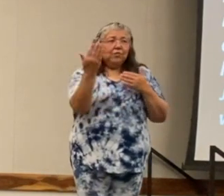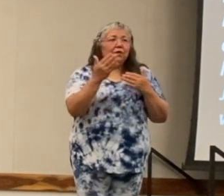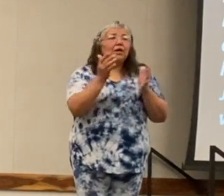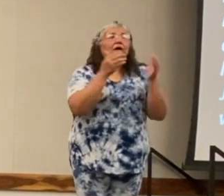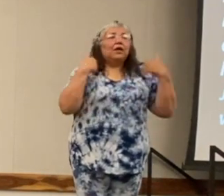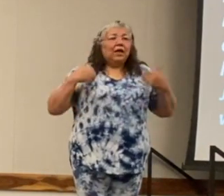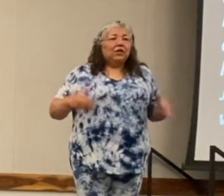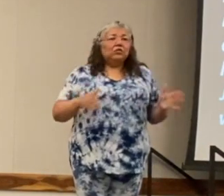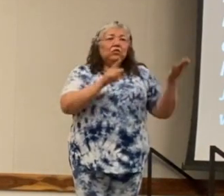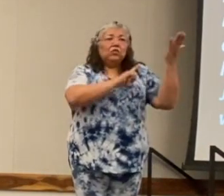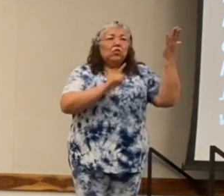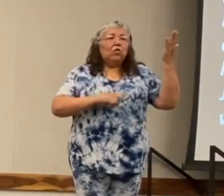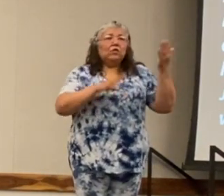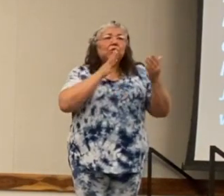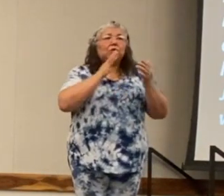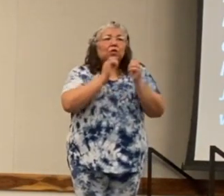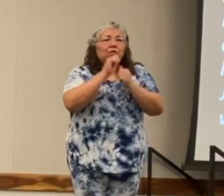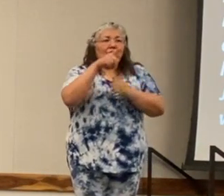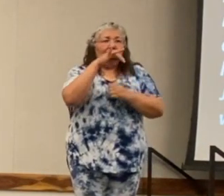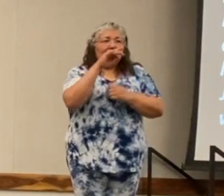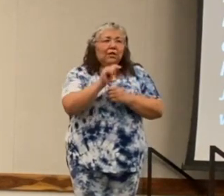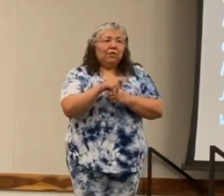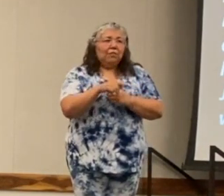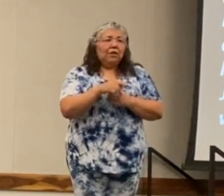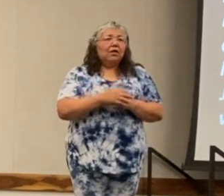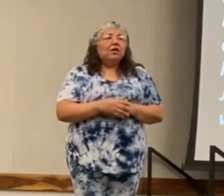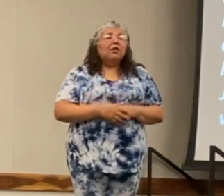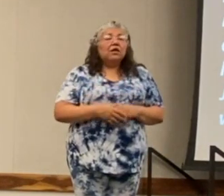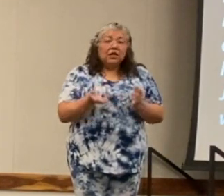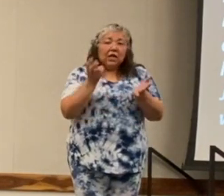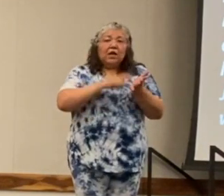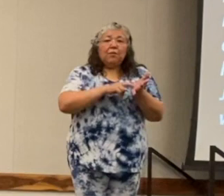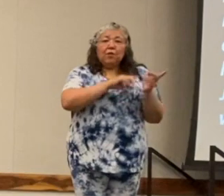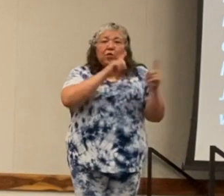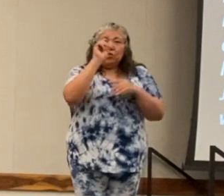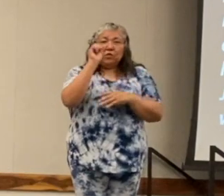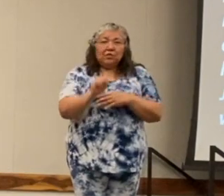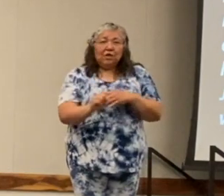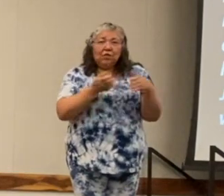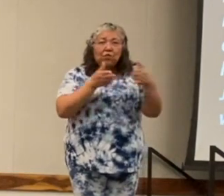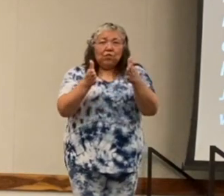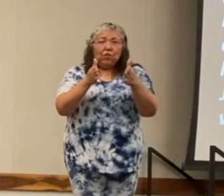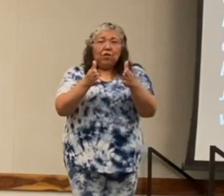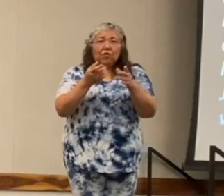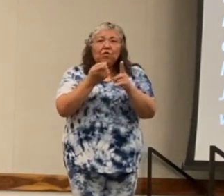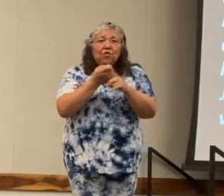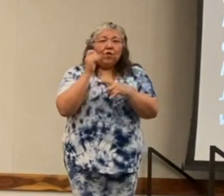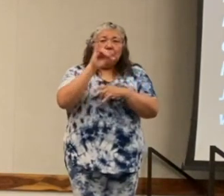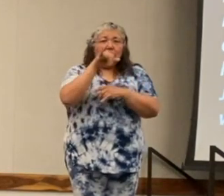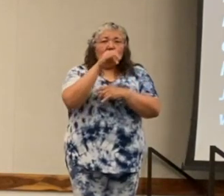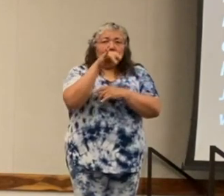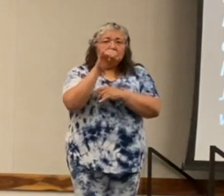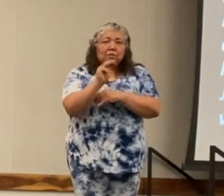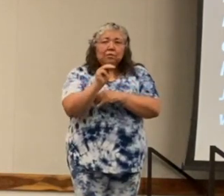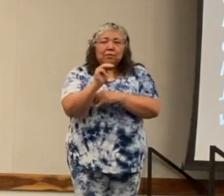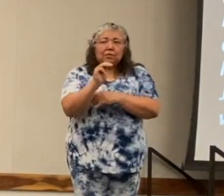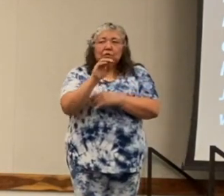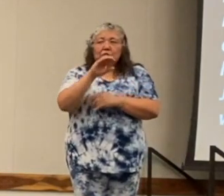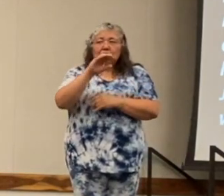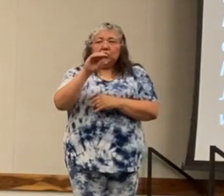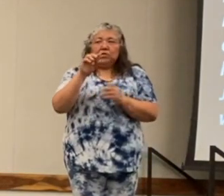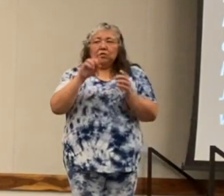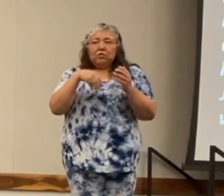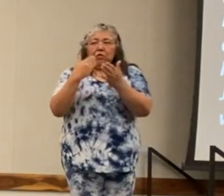angel of the Lord spoke to Philip. Get up and go south to the road that goes down from Jerusalem to Gaza. This is the desert